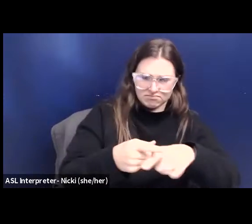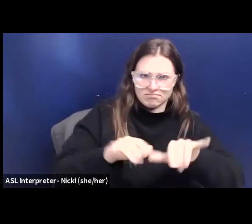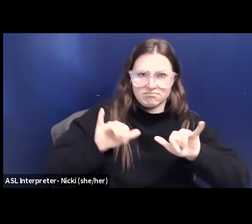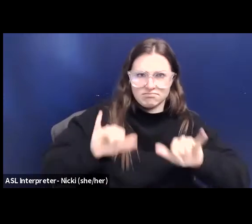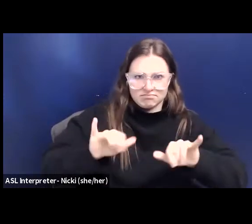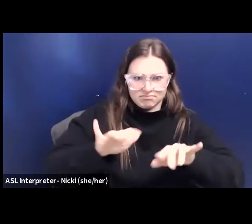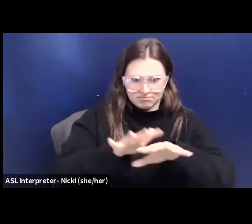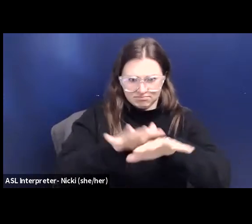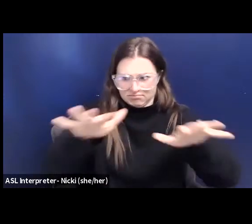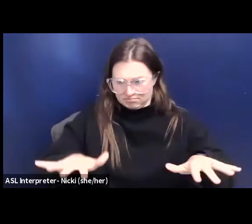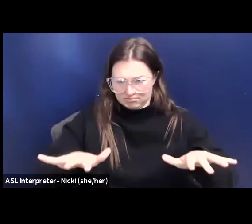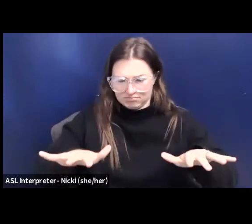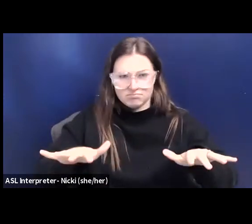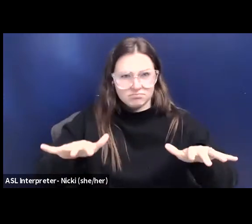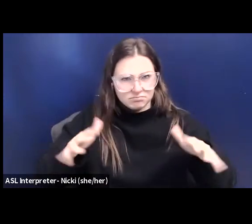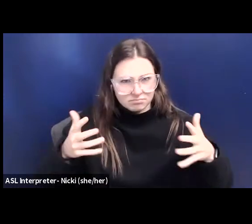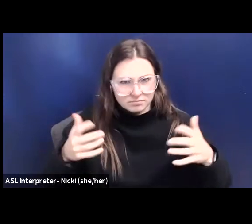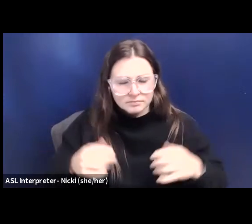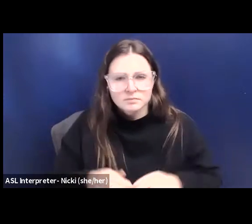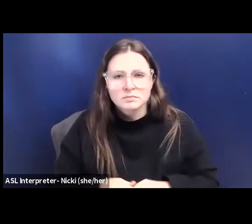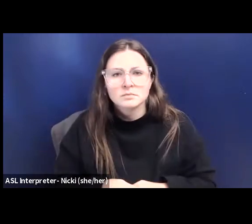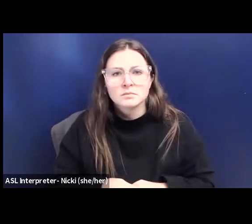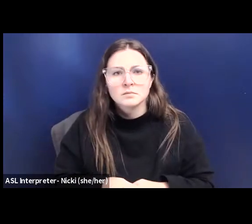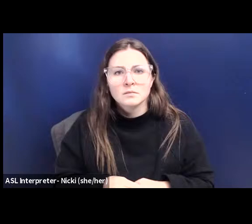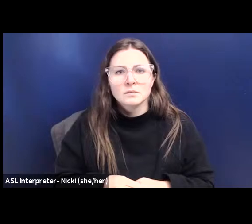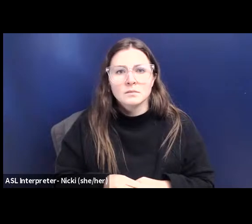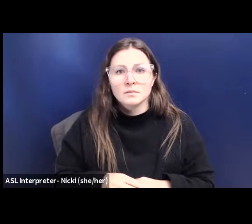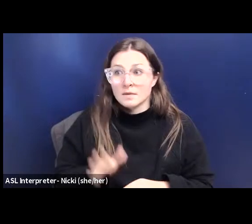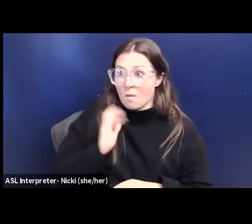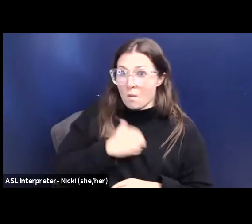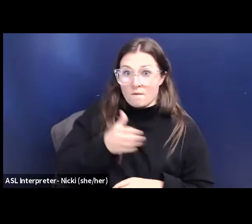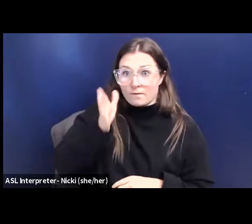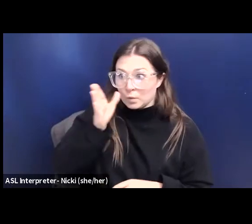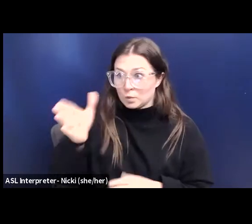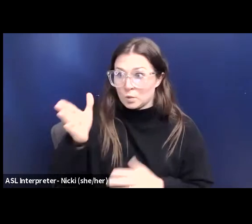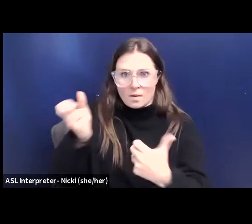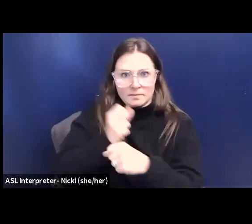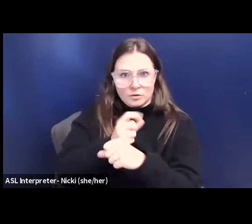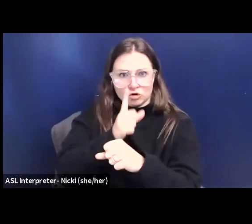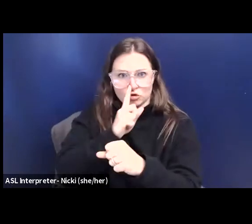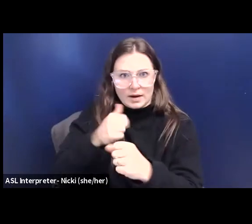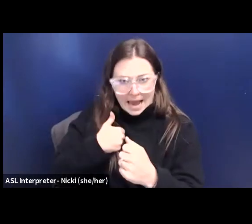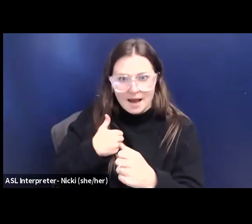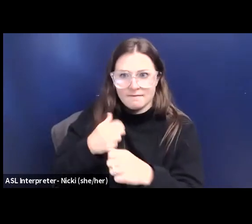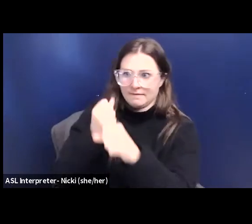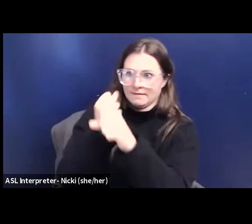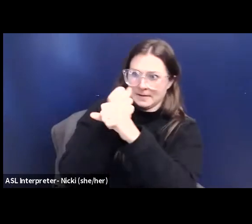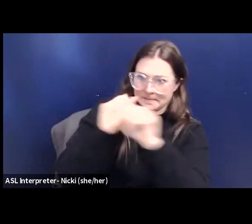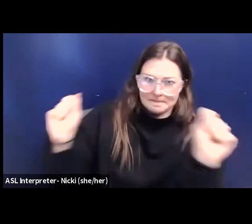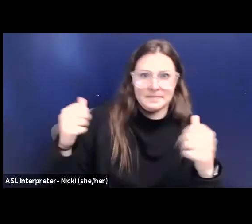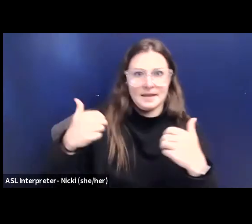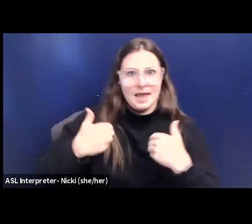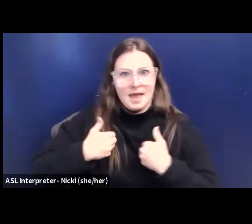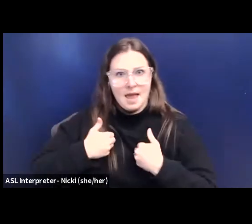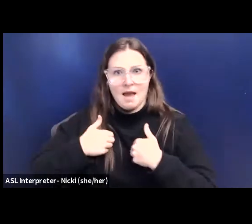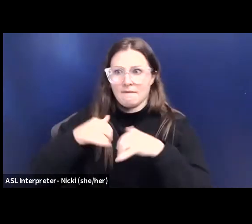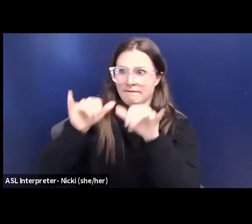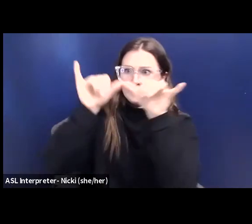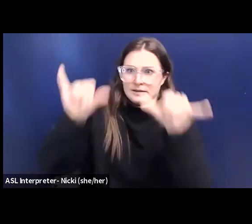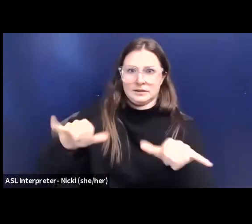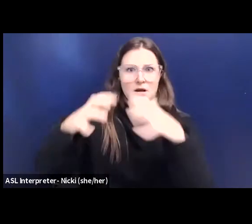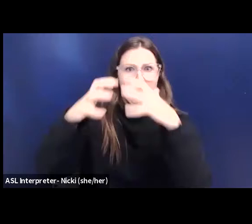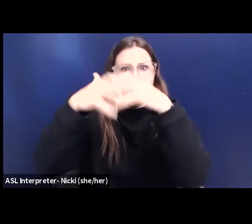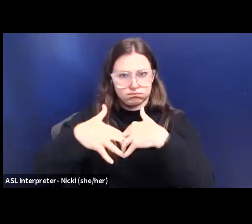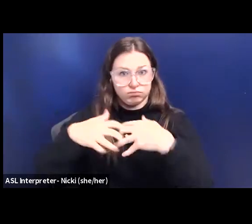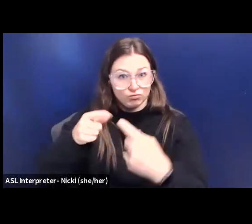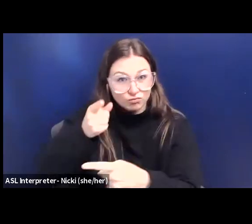in the world that we have as it is now, right? And so when we think about tools, I would say,